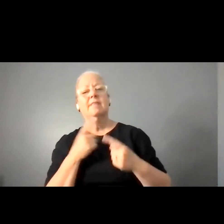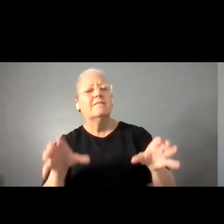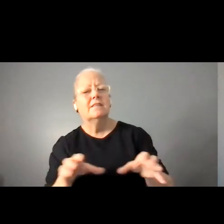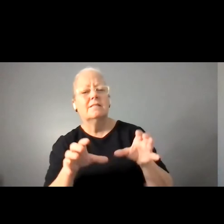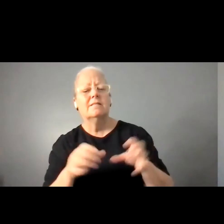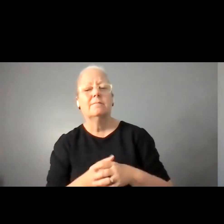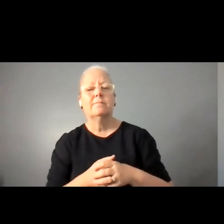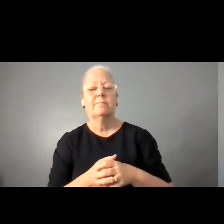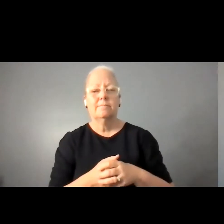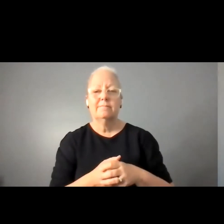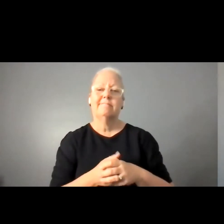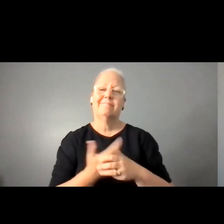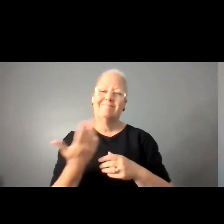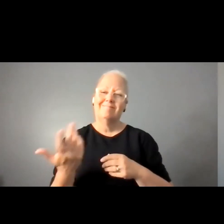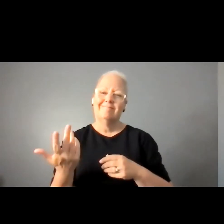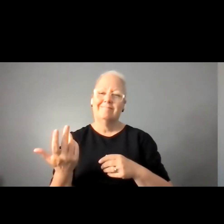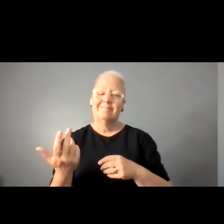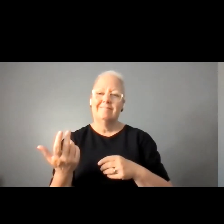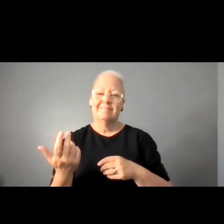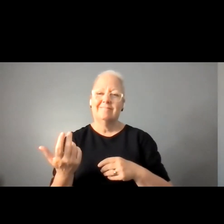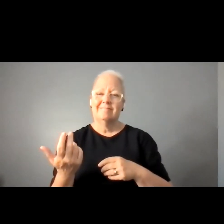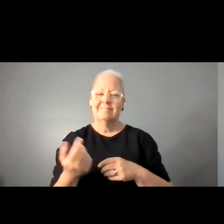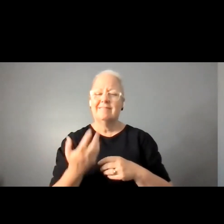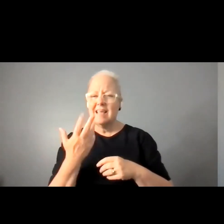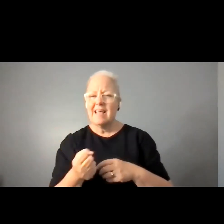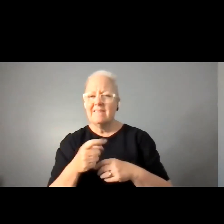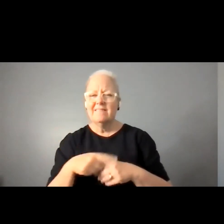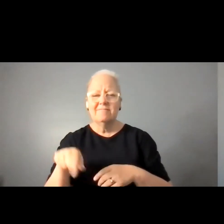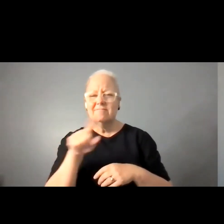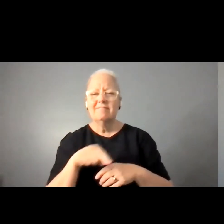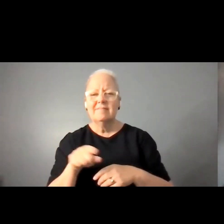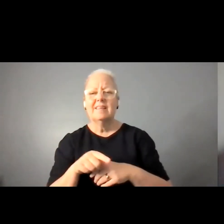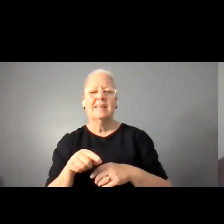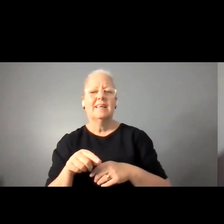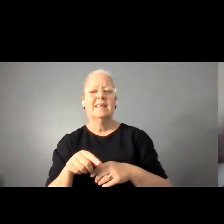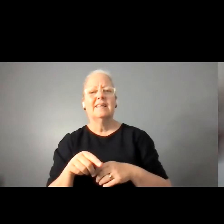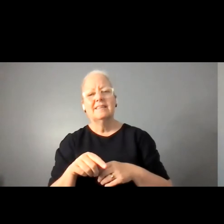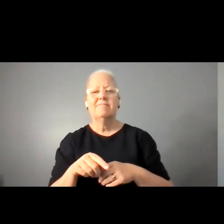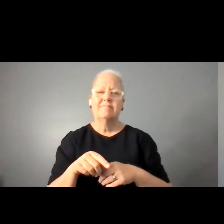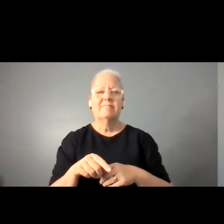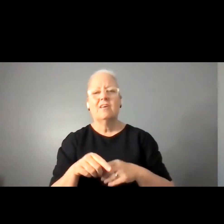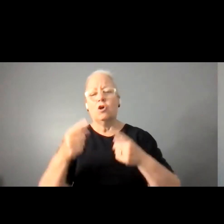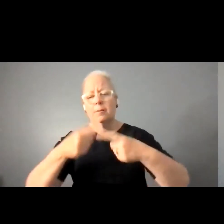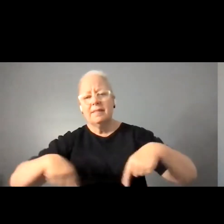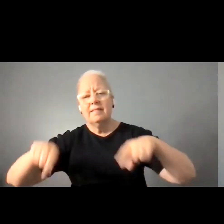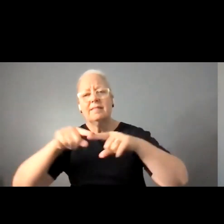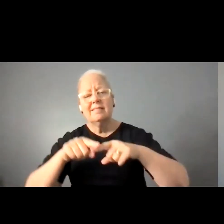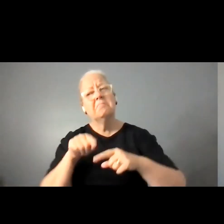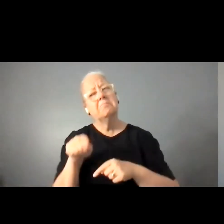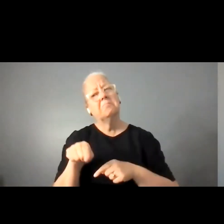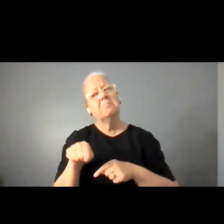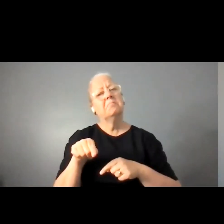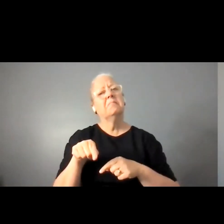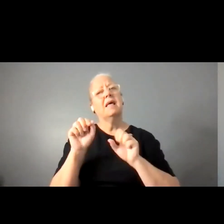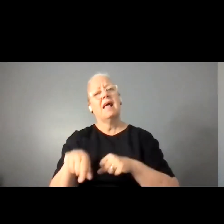also a problem under youths as indigenous youth with disability. Thank you.